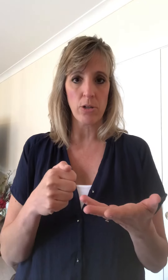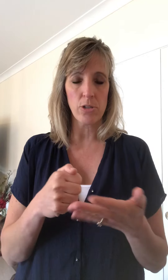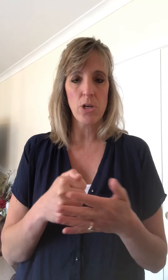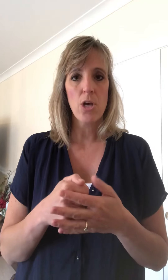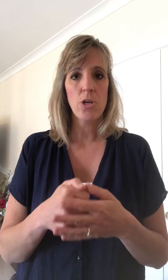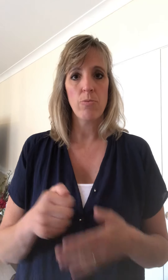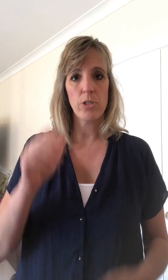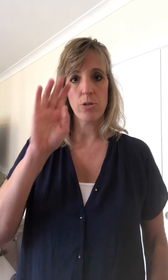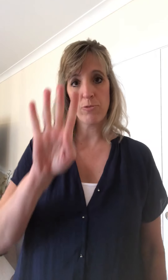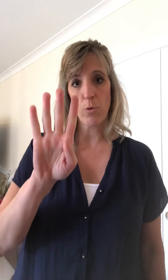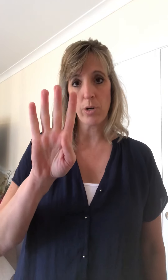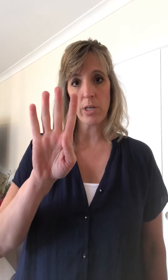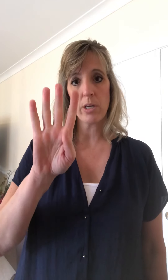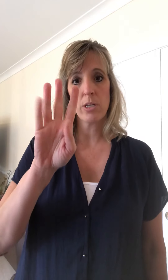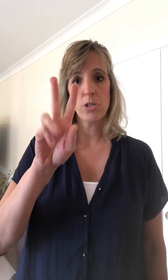$42, you would do $42.